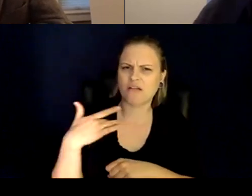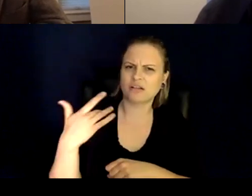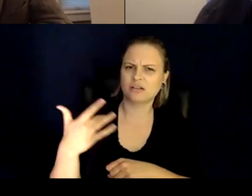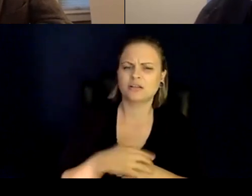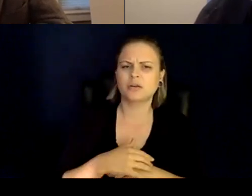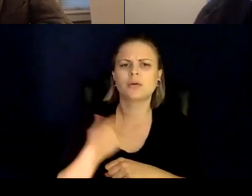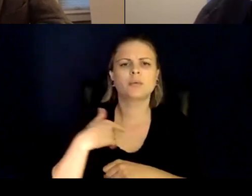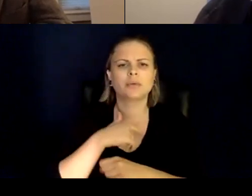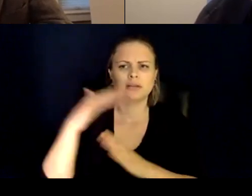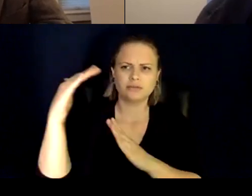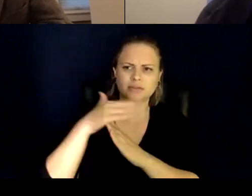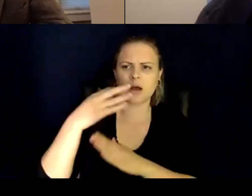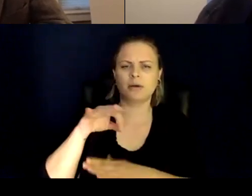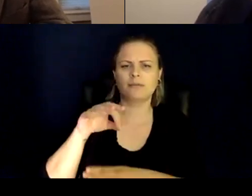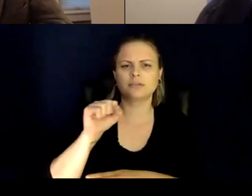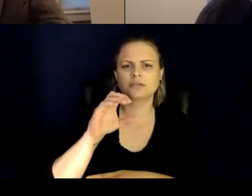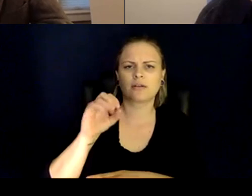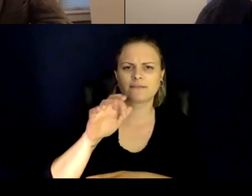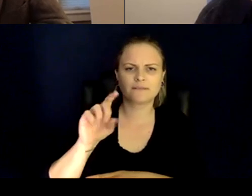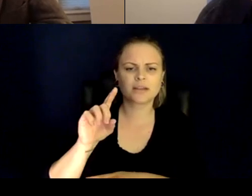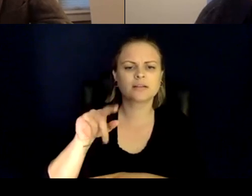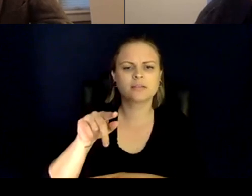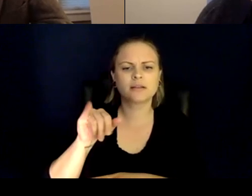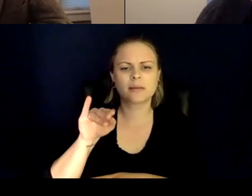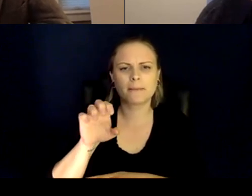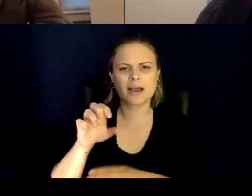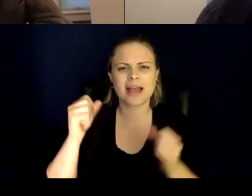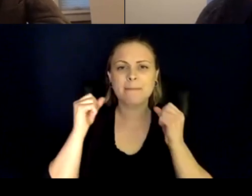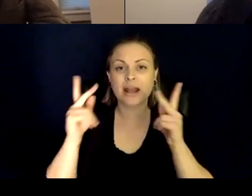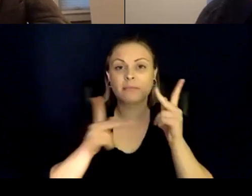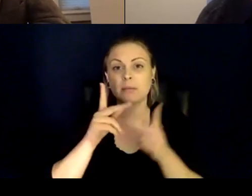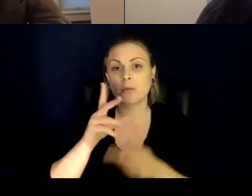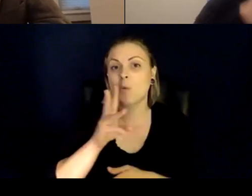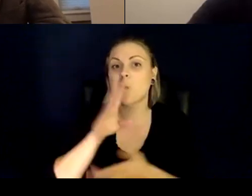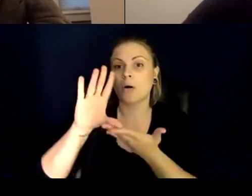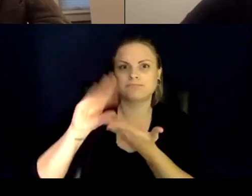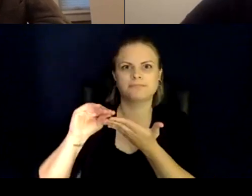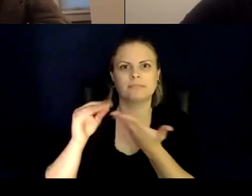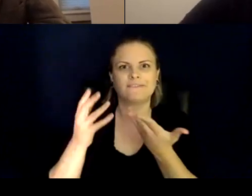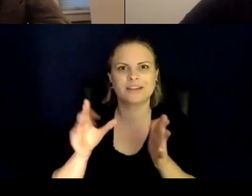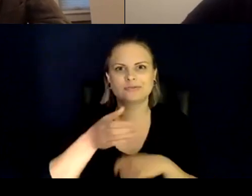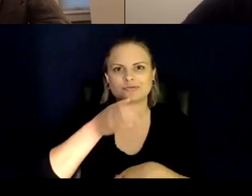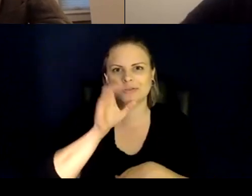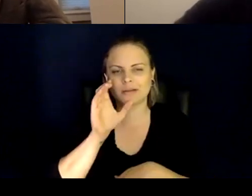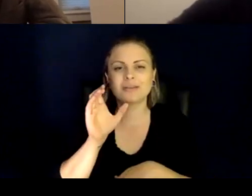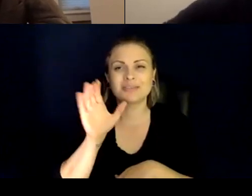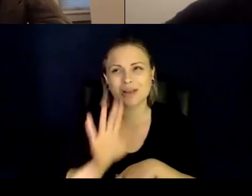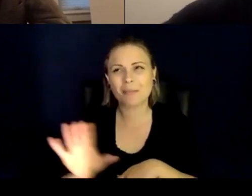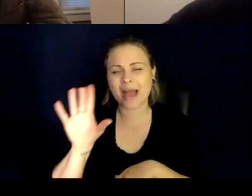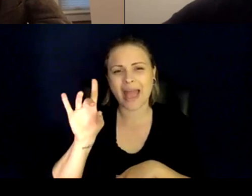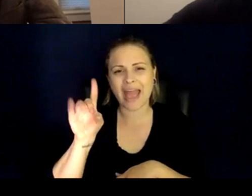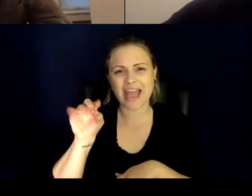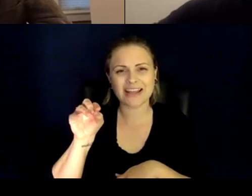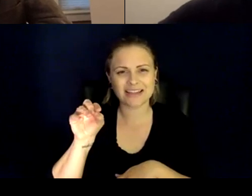of Scawfell Pike, and a number of people drank all their water. And it was probably about 80 degrees,